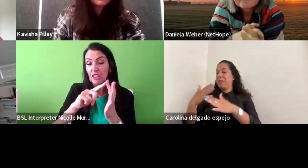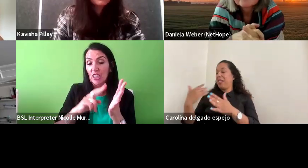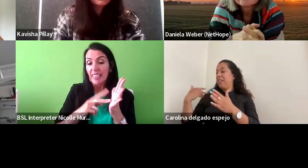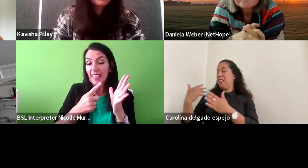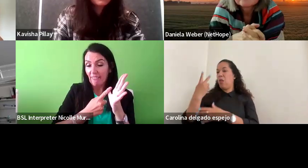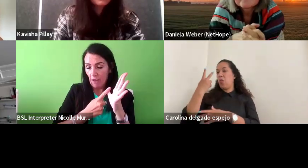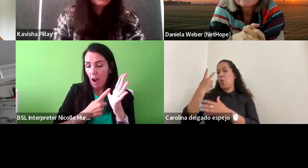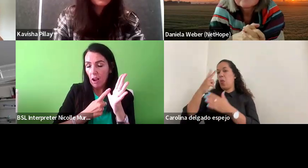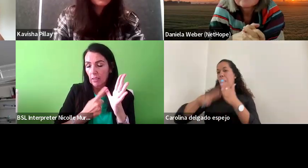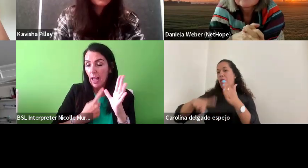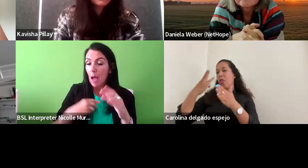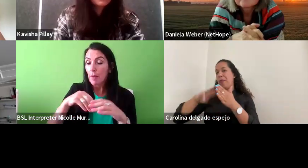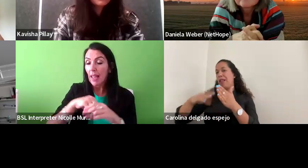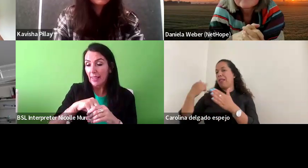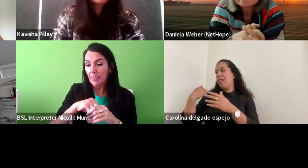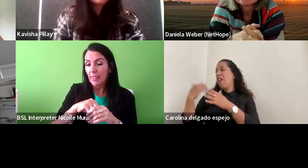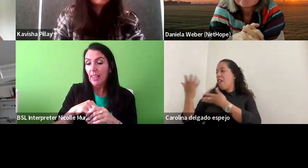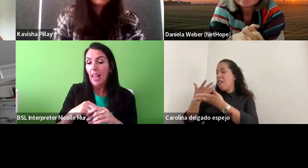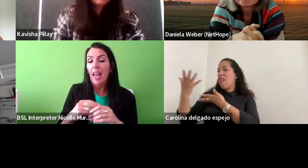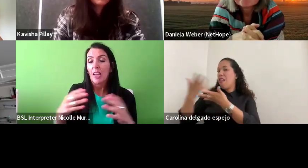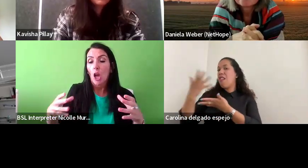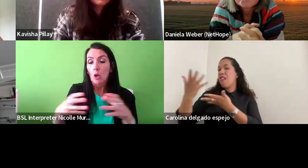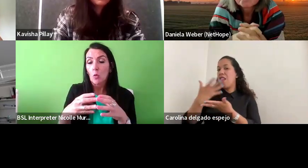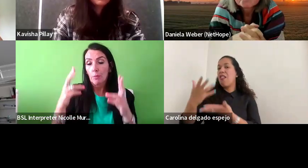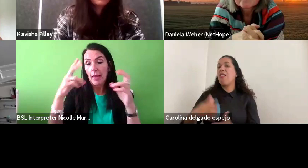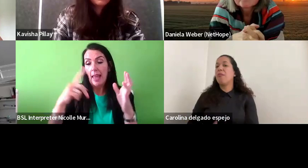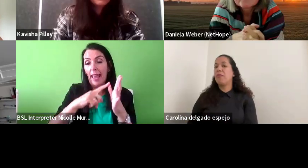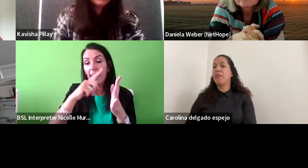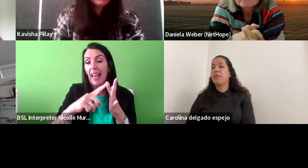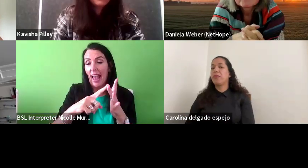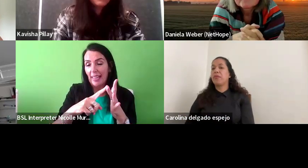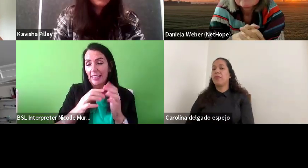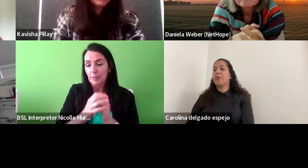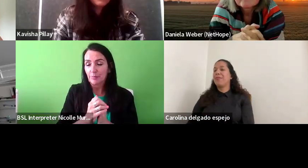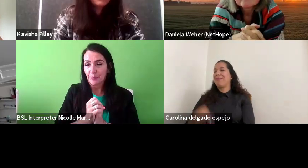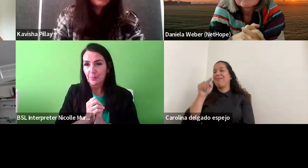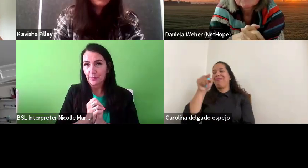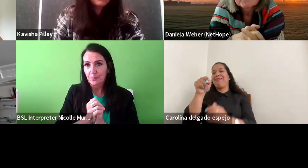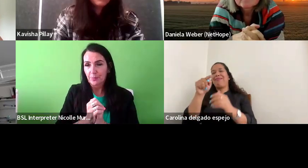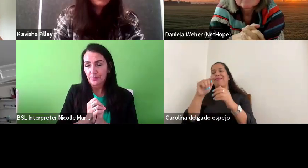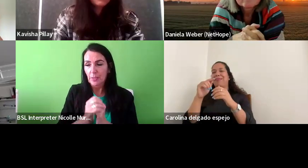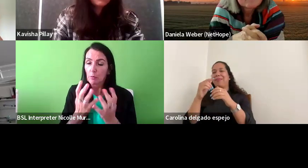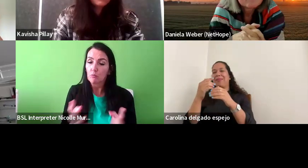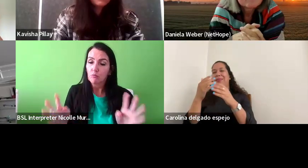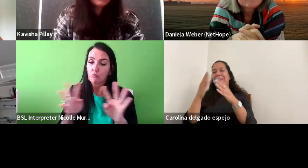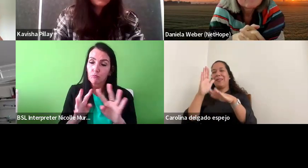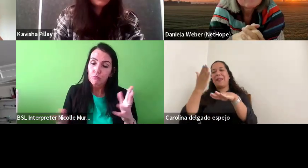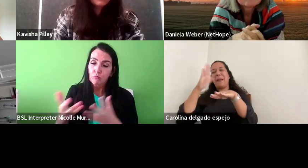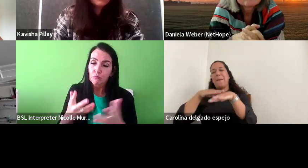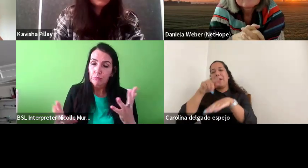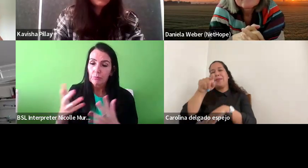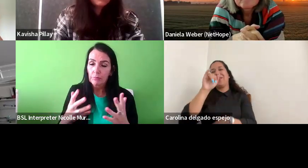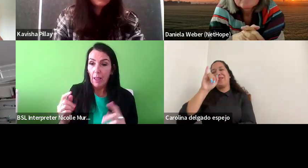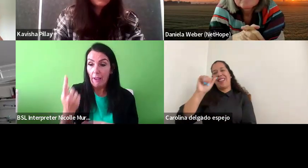I sit on the use of AI in our work as humanitarian organizations. The first observation